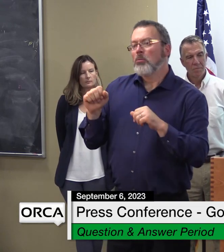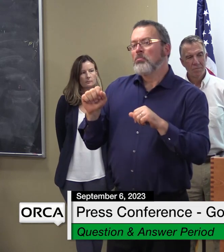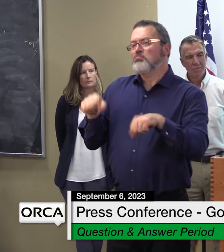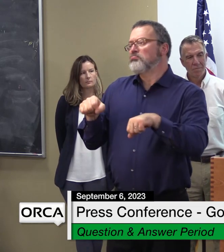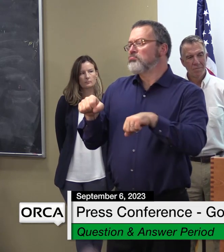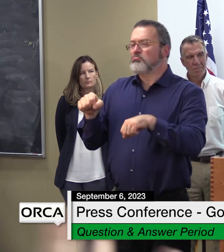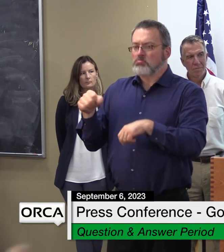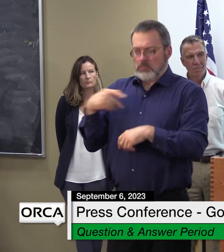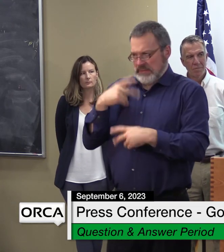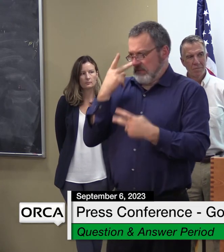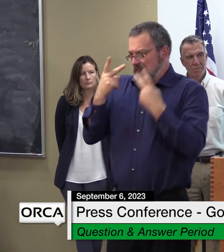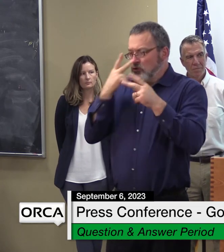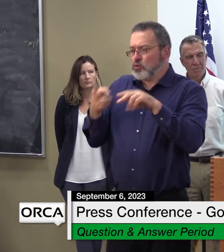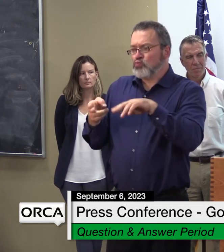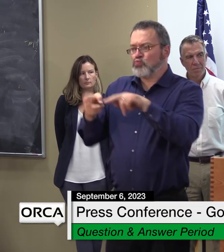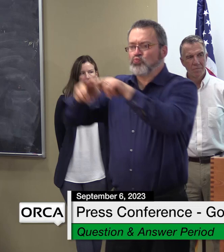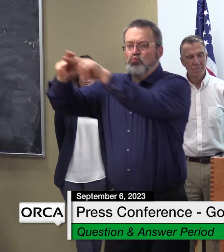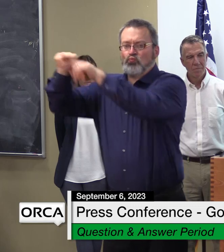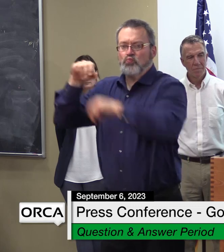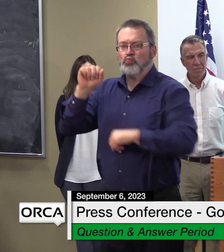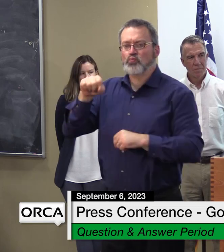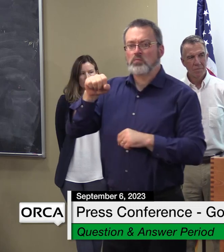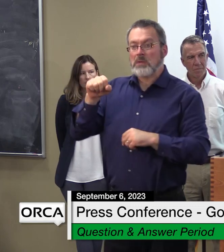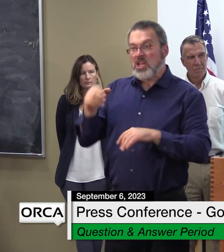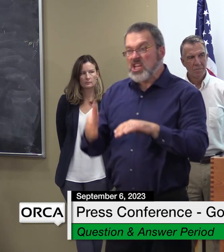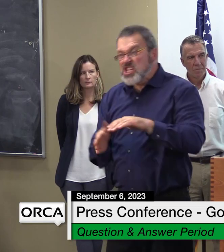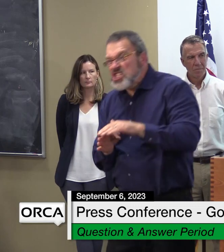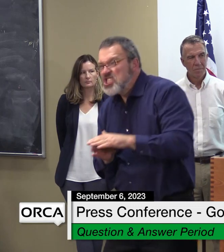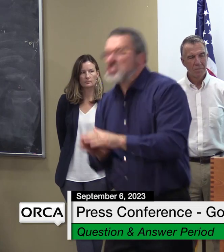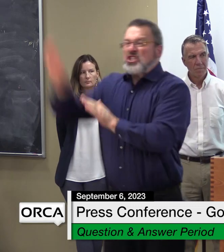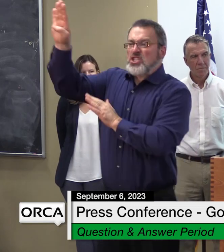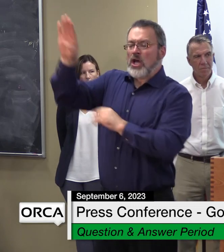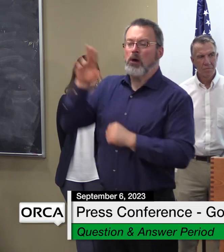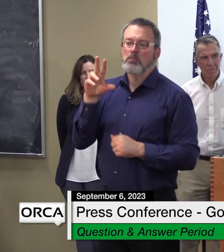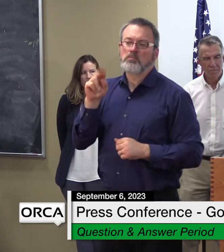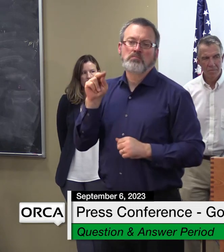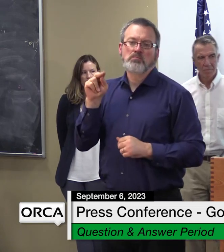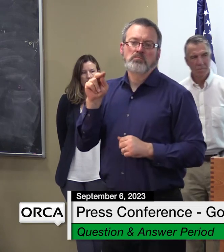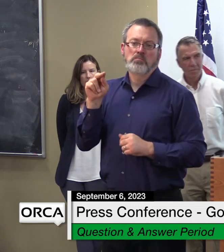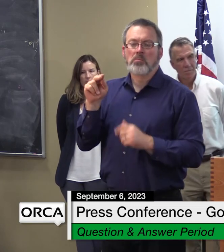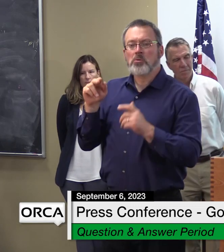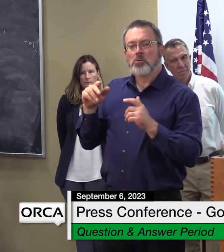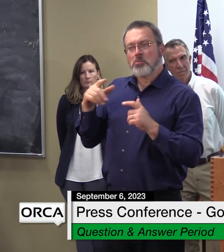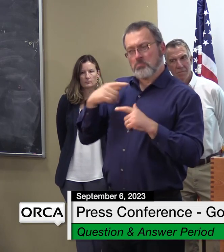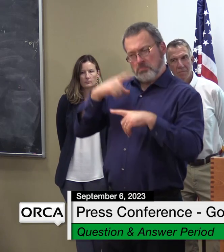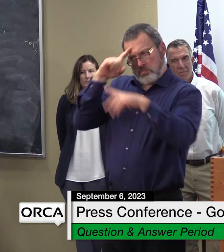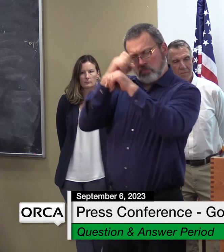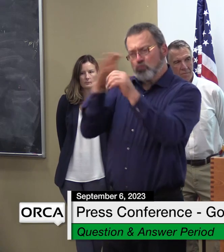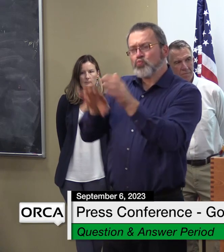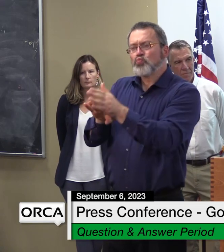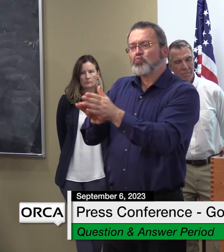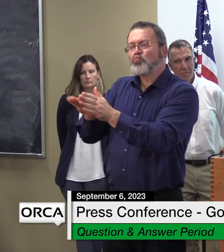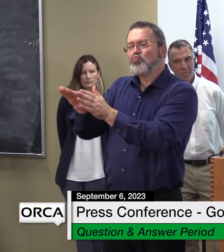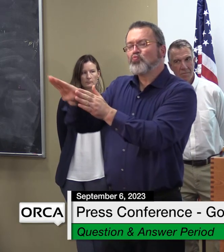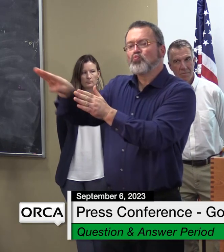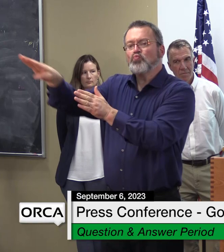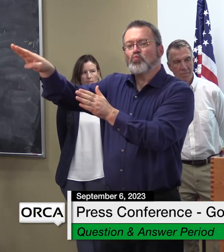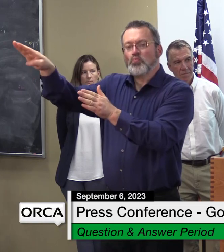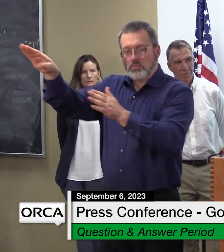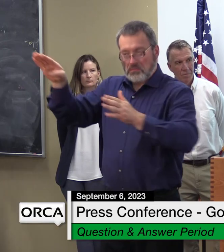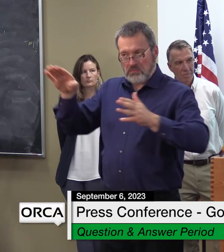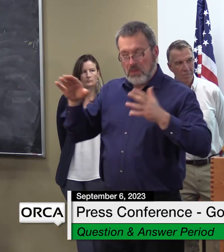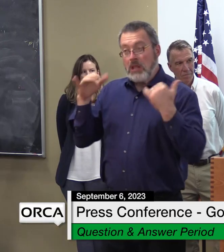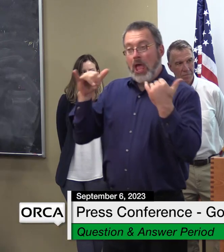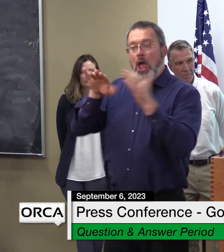floods, but we haven't seen a real uptick in that. What I'm expecting is that once the initial relief kind of settles and people are kind